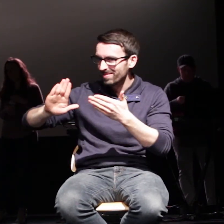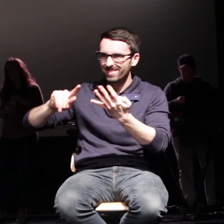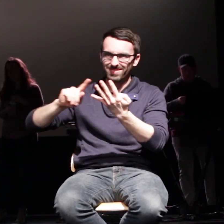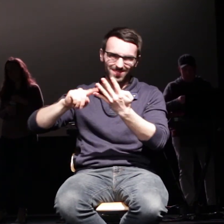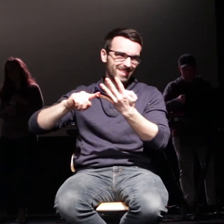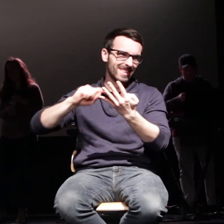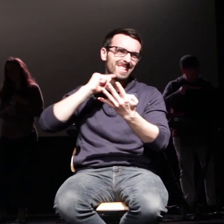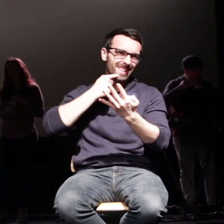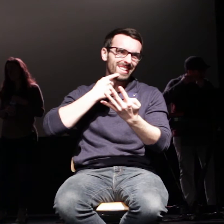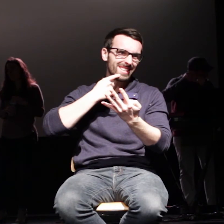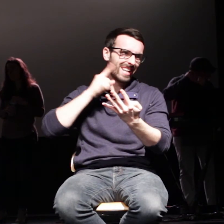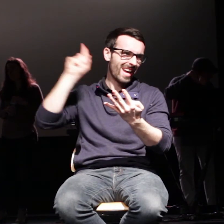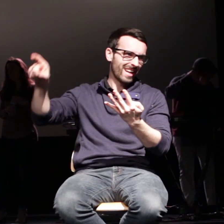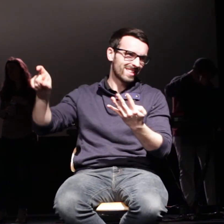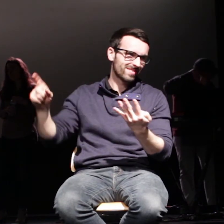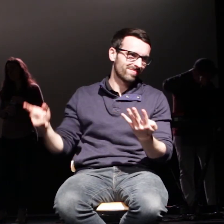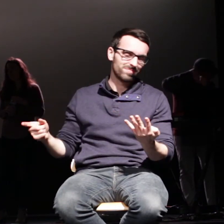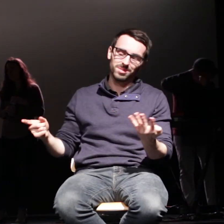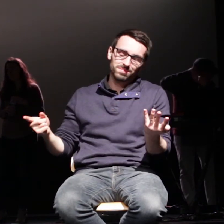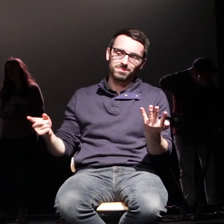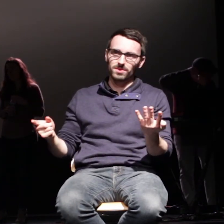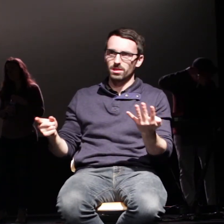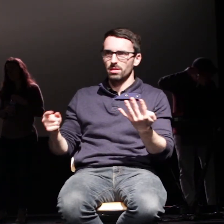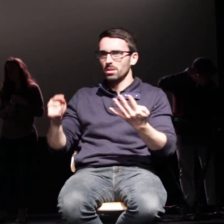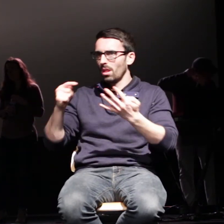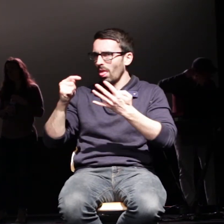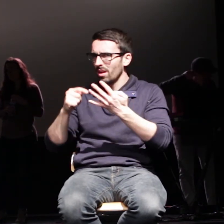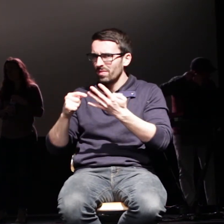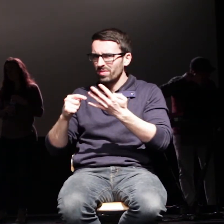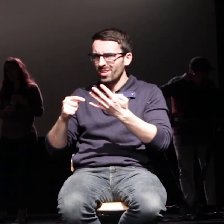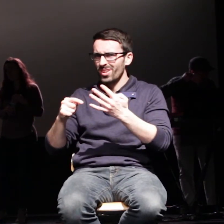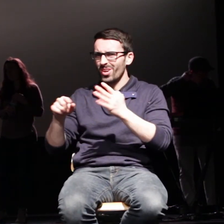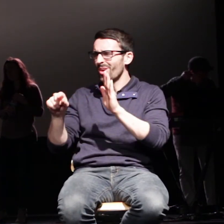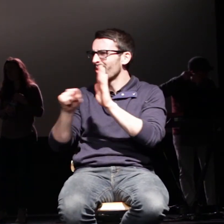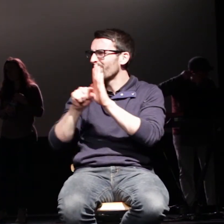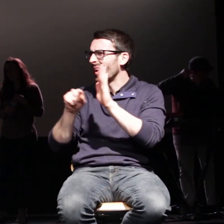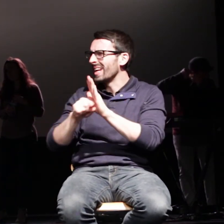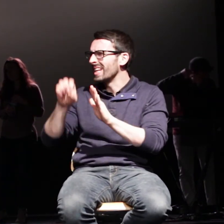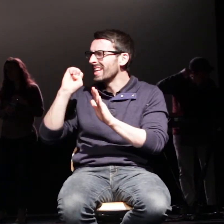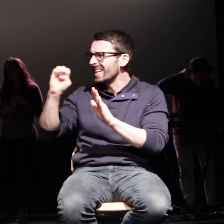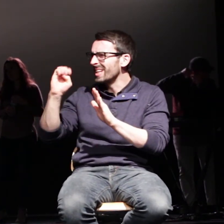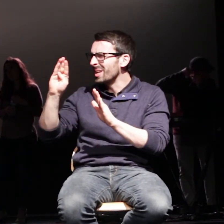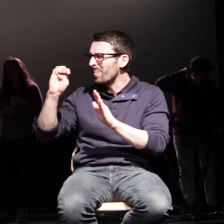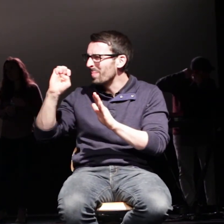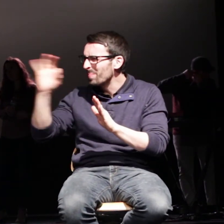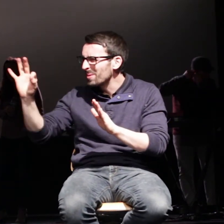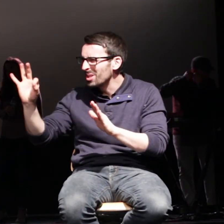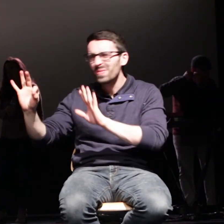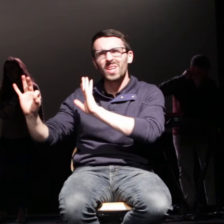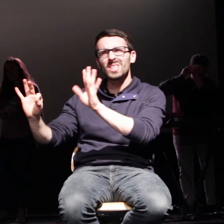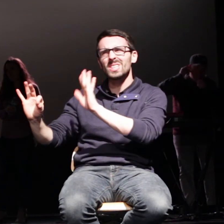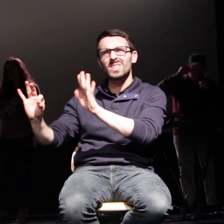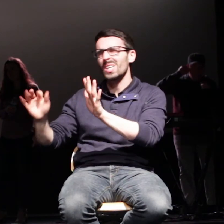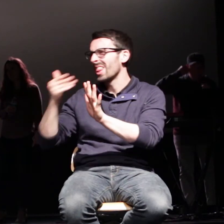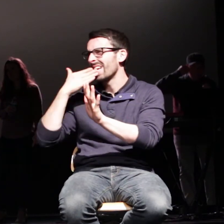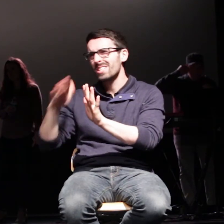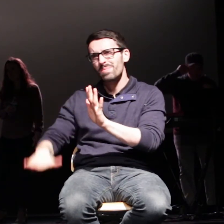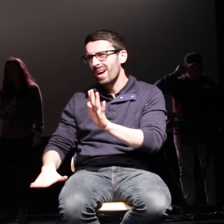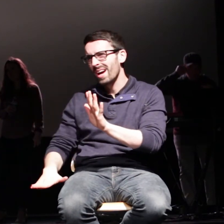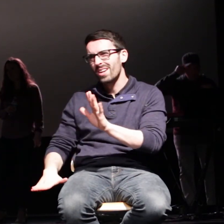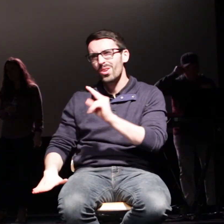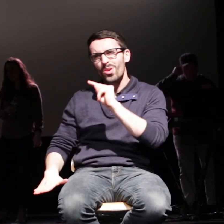don't know why my mind went there, but it did. Grade E beef every year for 4 years, that must have been bad for you. There's no way that can be good for